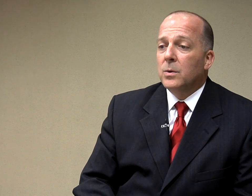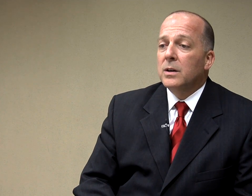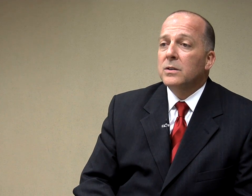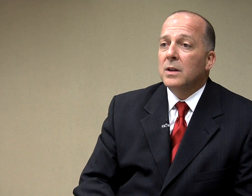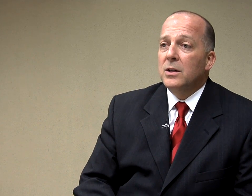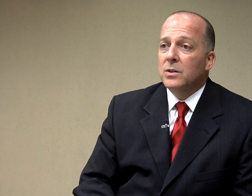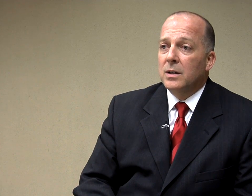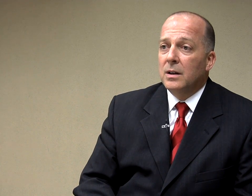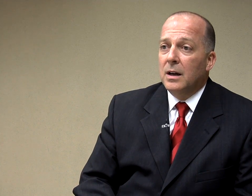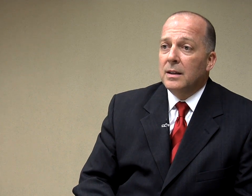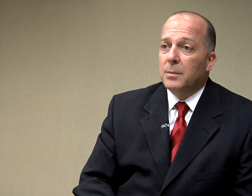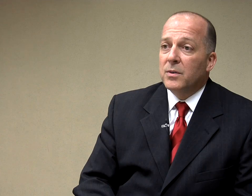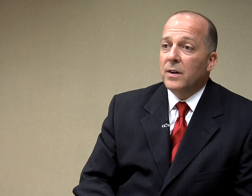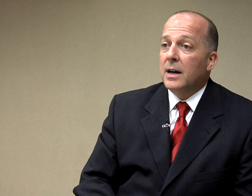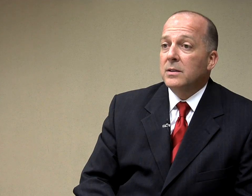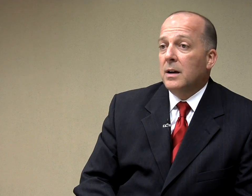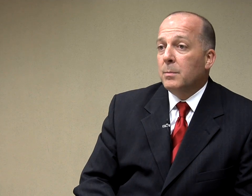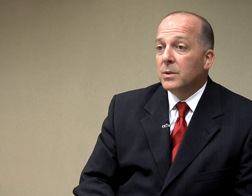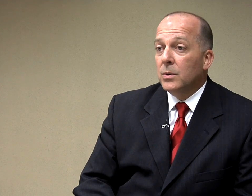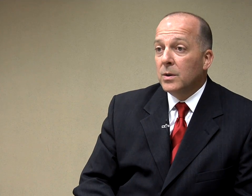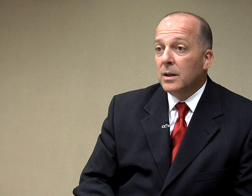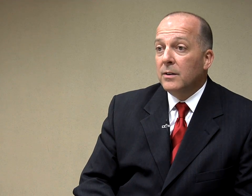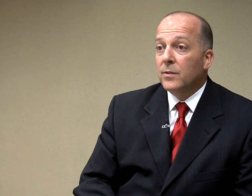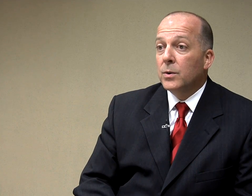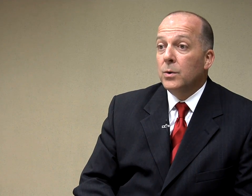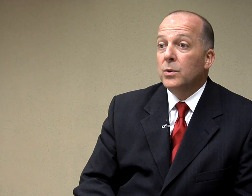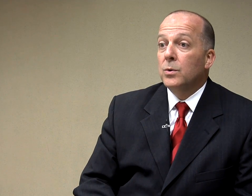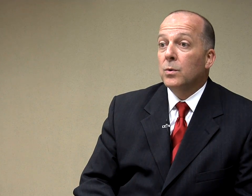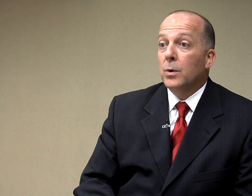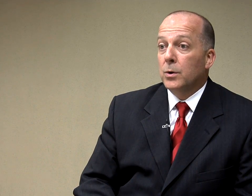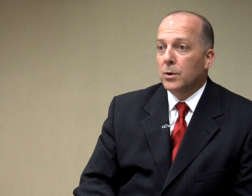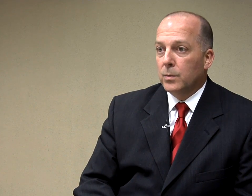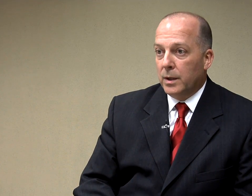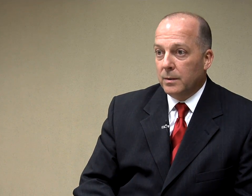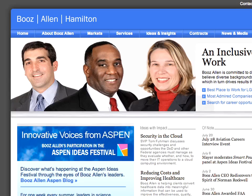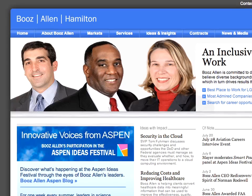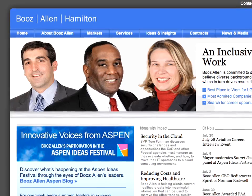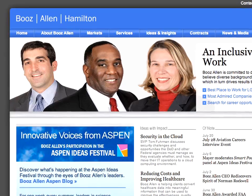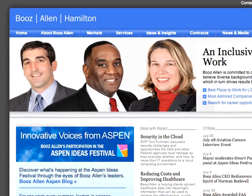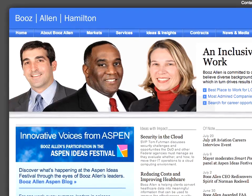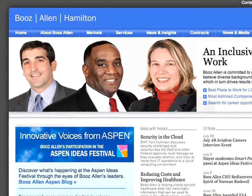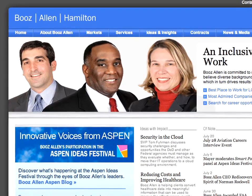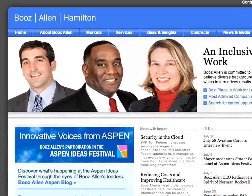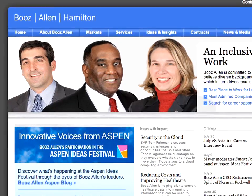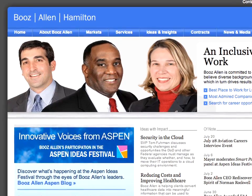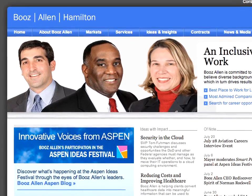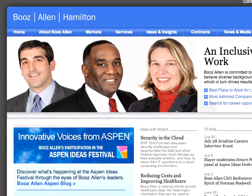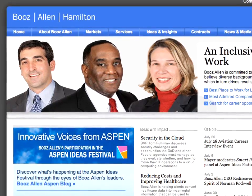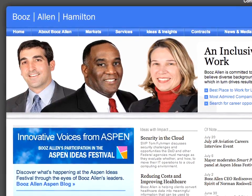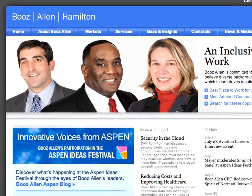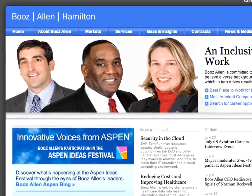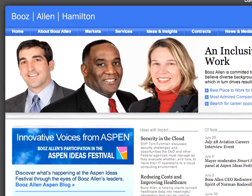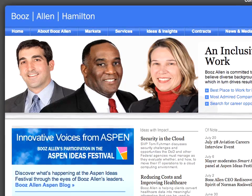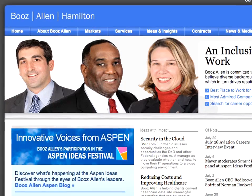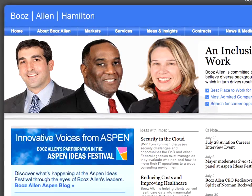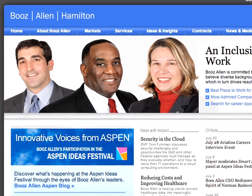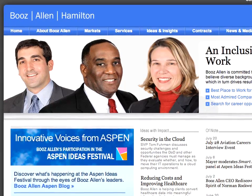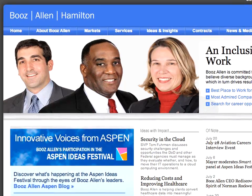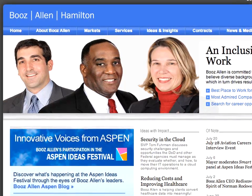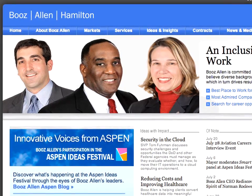organization that provides an opportunity for you to grow your career. There's actually two websites that you could go to to find out